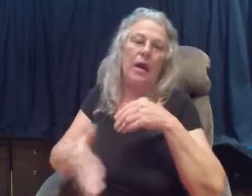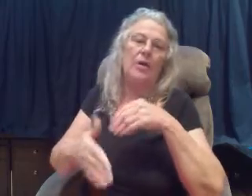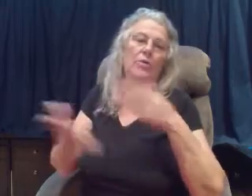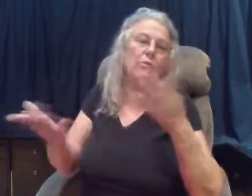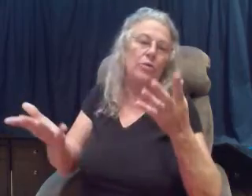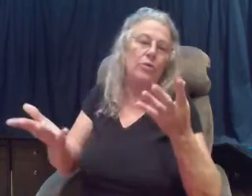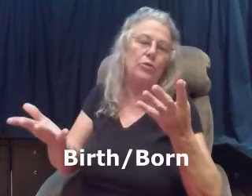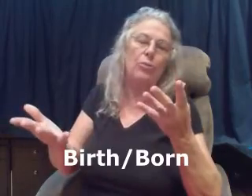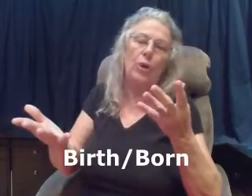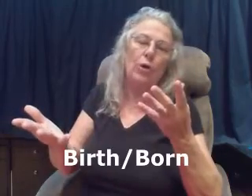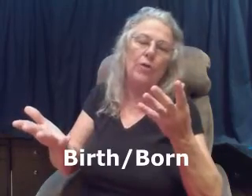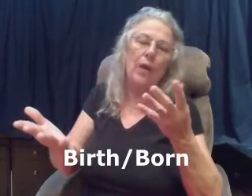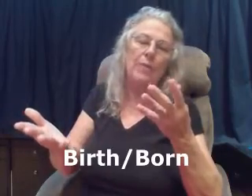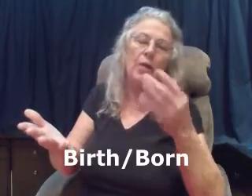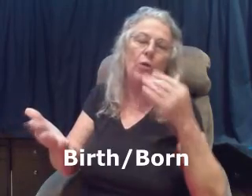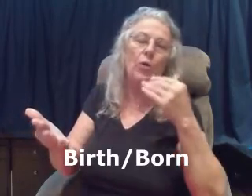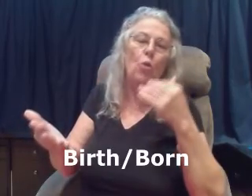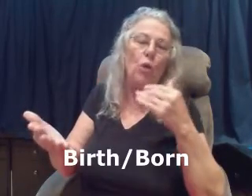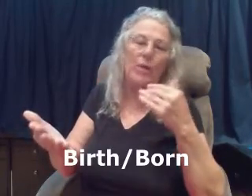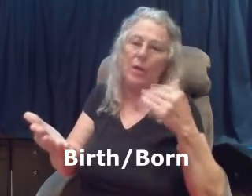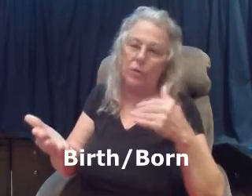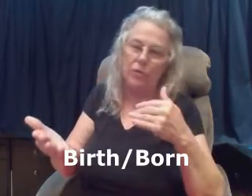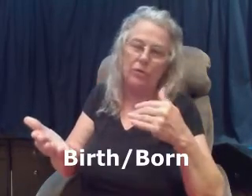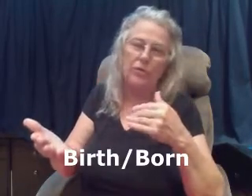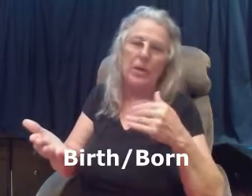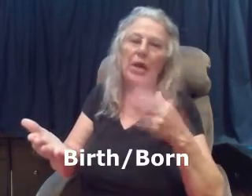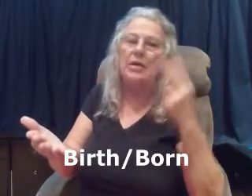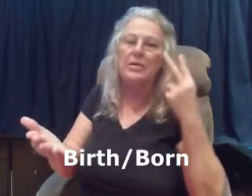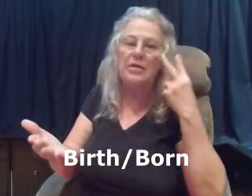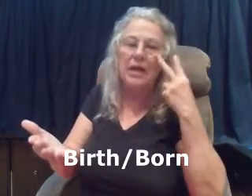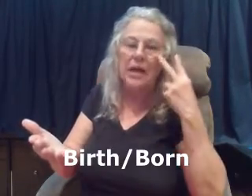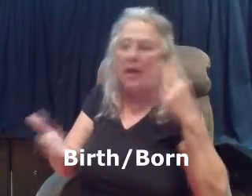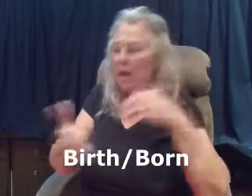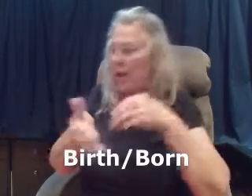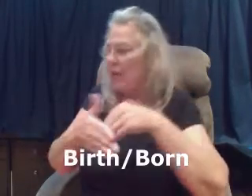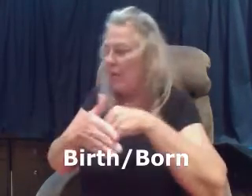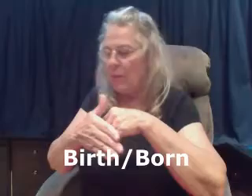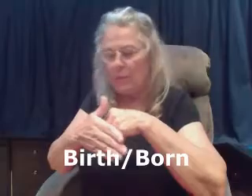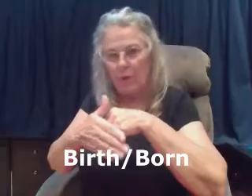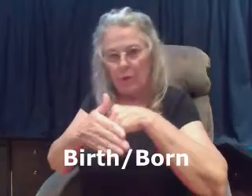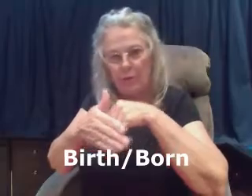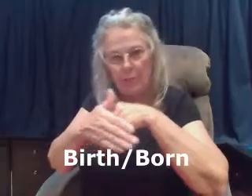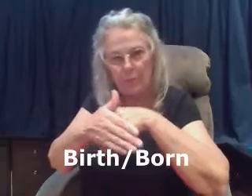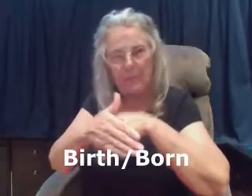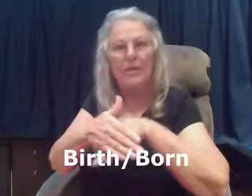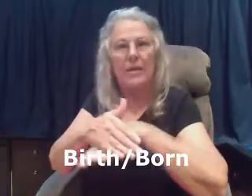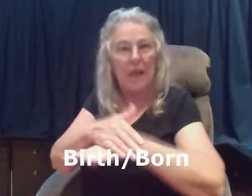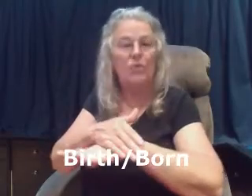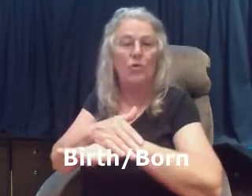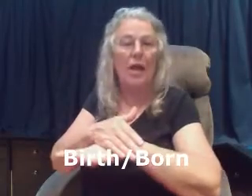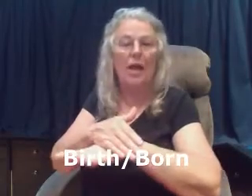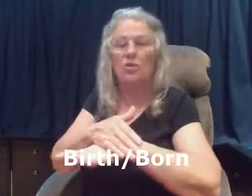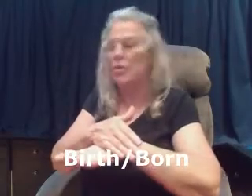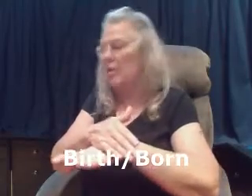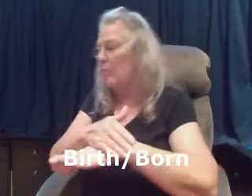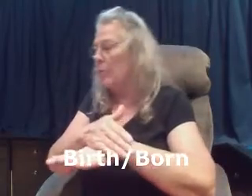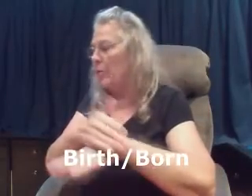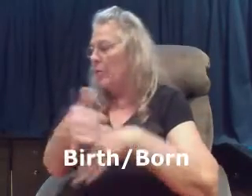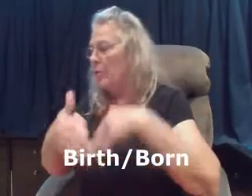And whose birth, I'm not going to worry about whose. C, and the birth being the natural action of the birth.